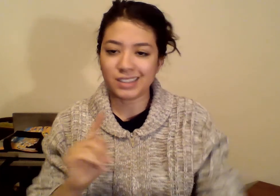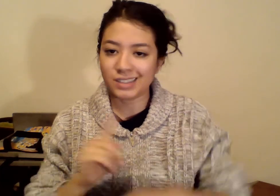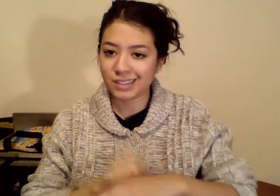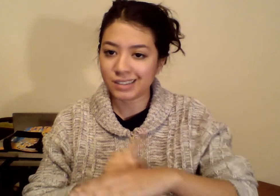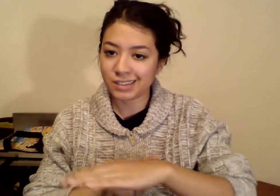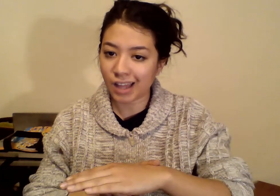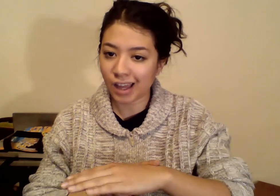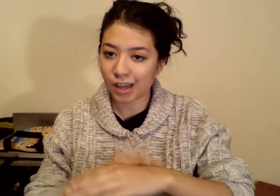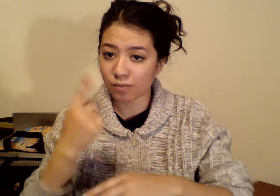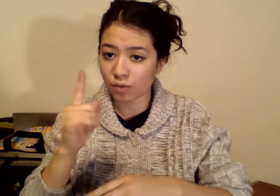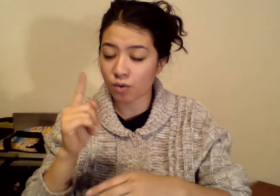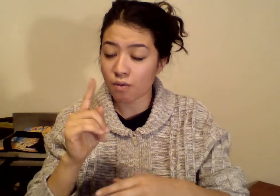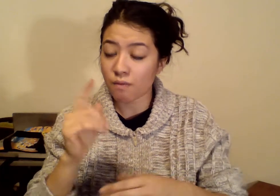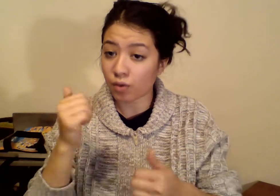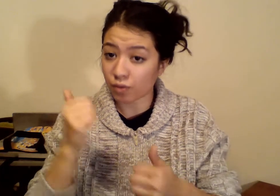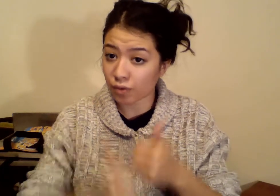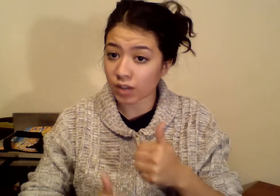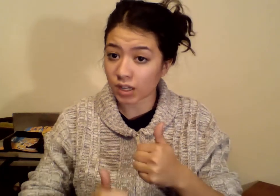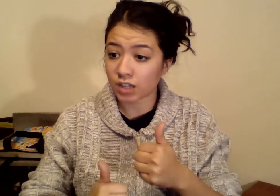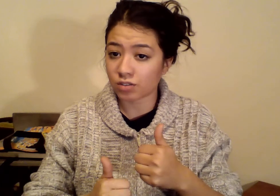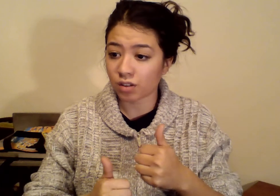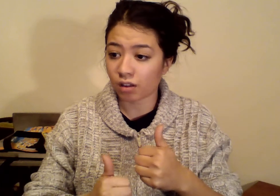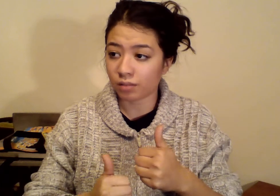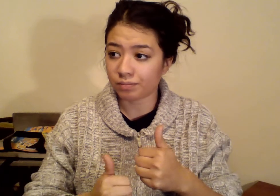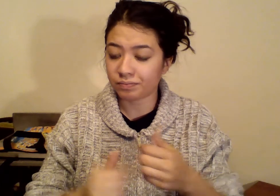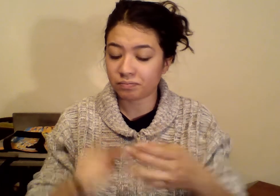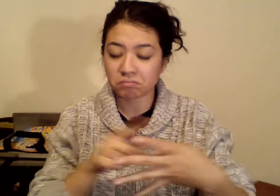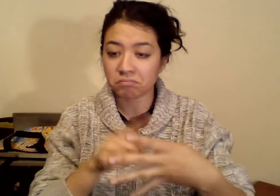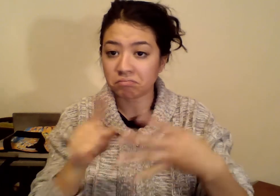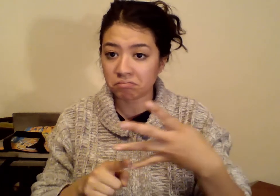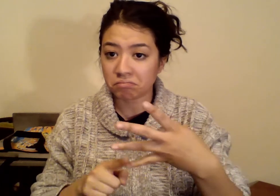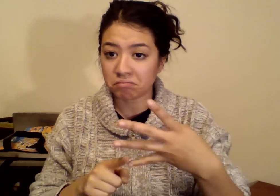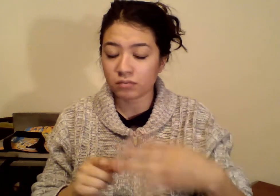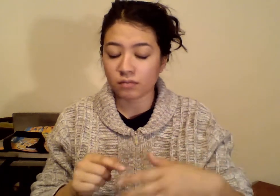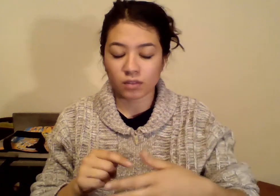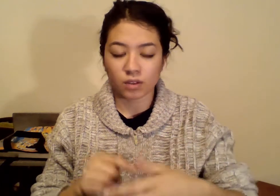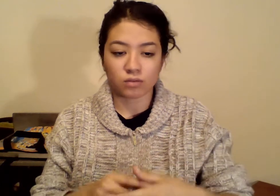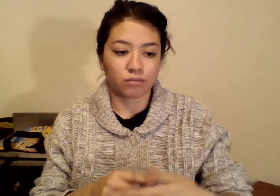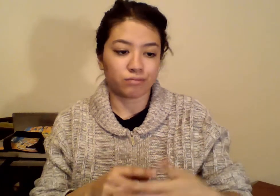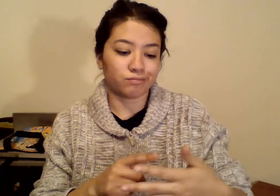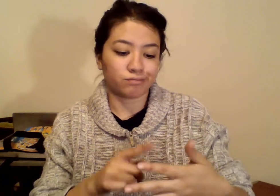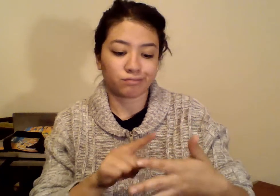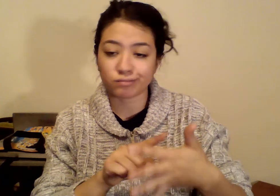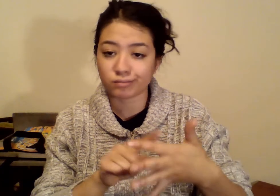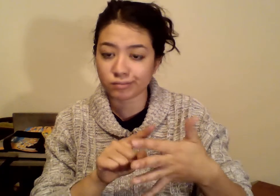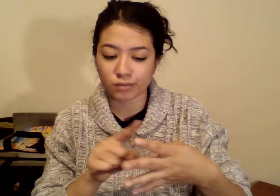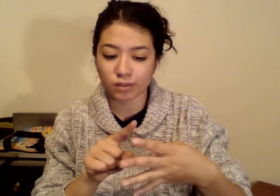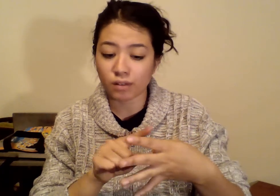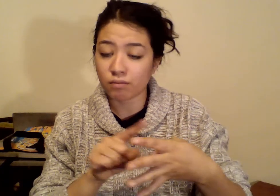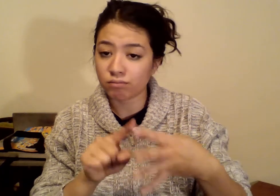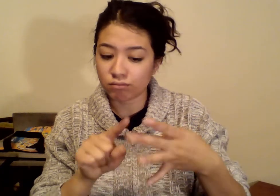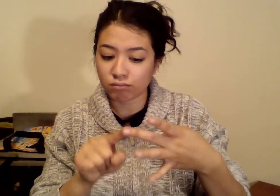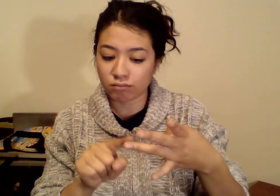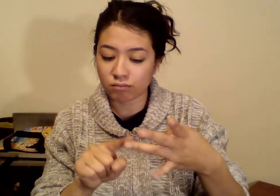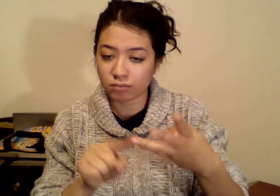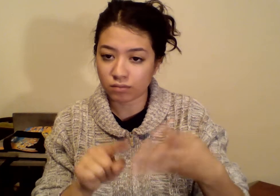guest speaker come to class from each of those areas and do a little mini lecture on some important content that